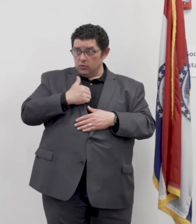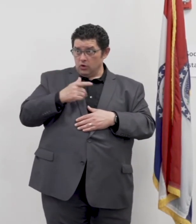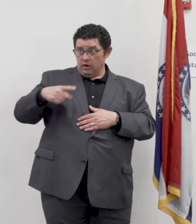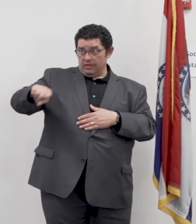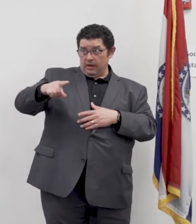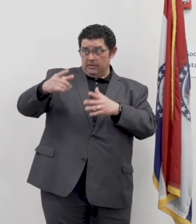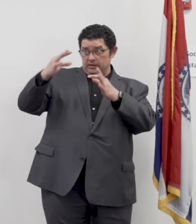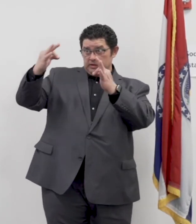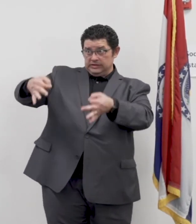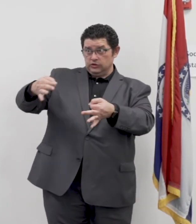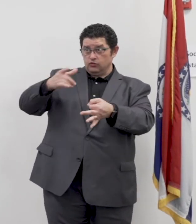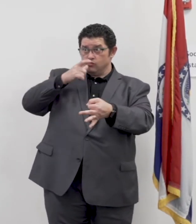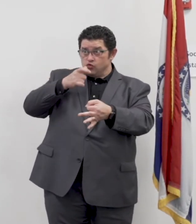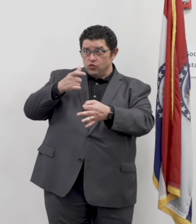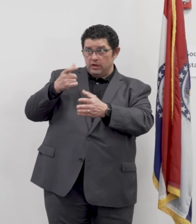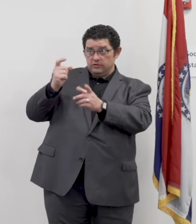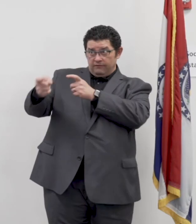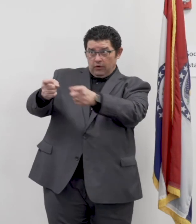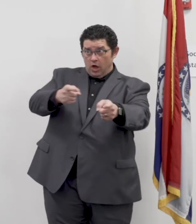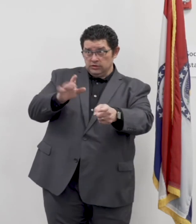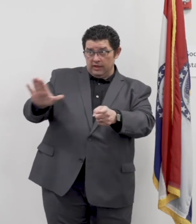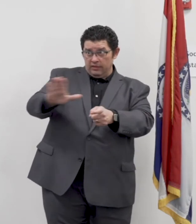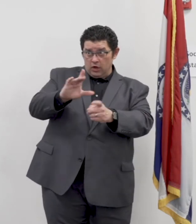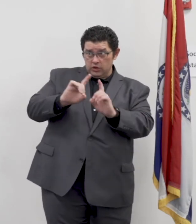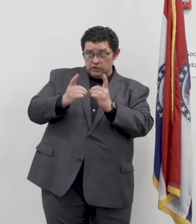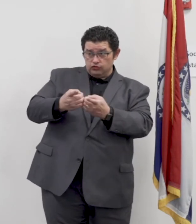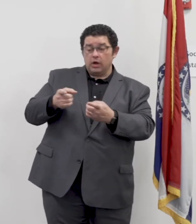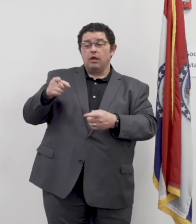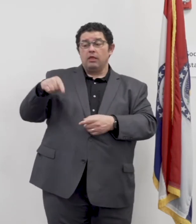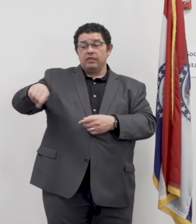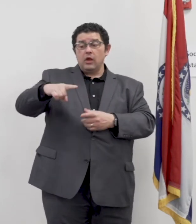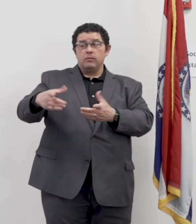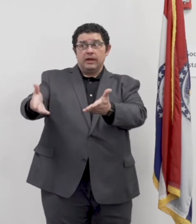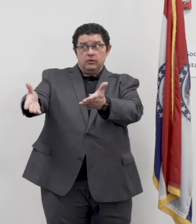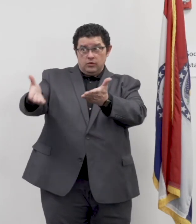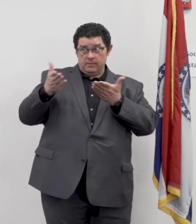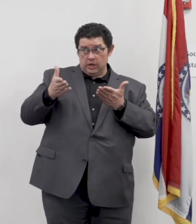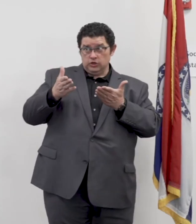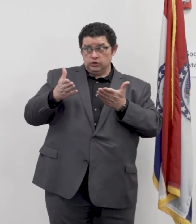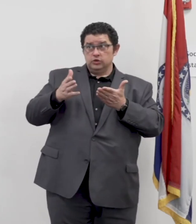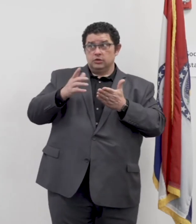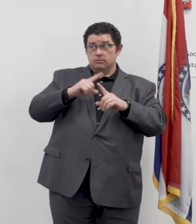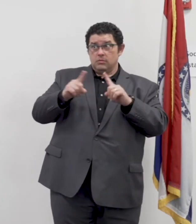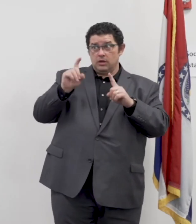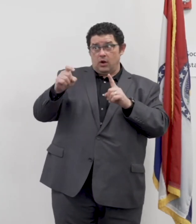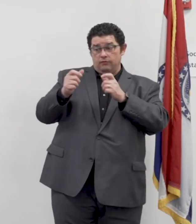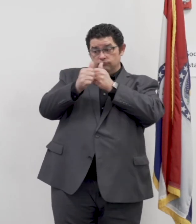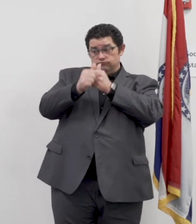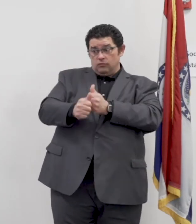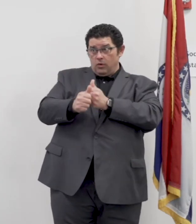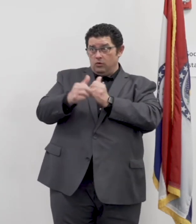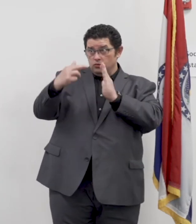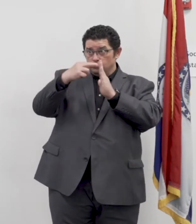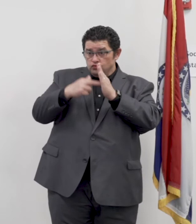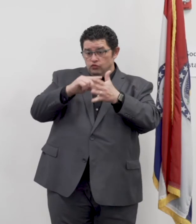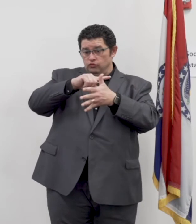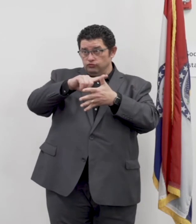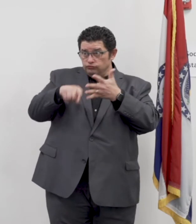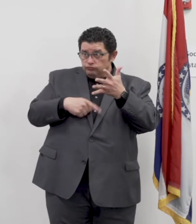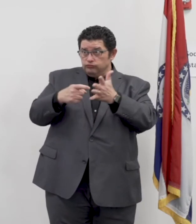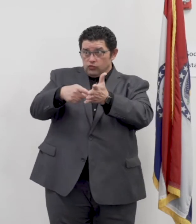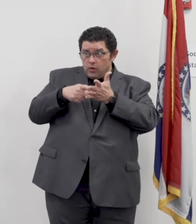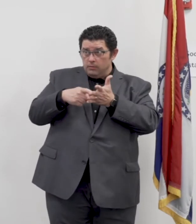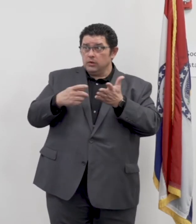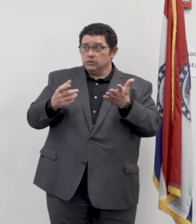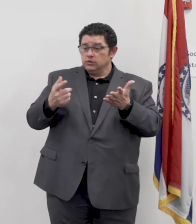the funds in their respective districts? They will make recommendations. They will have to follow the guidelines of the program when they make those recommendations. They